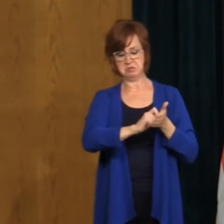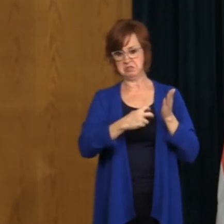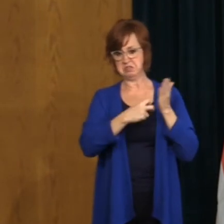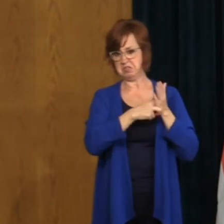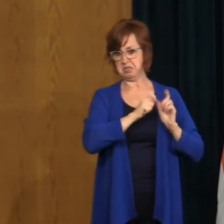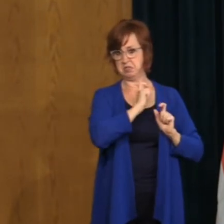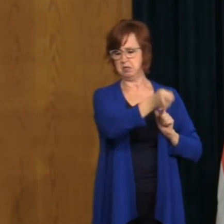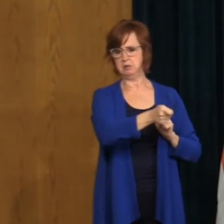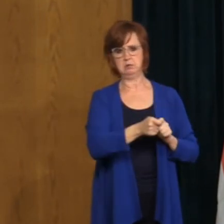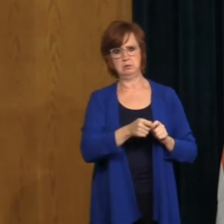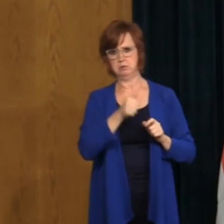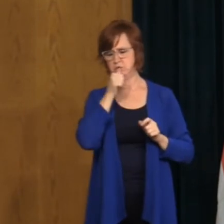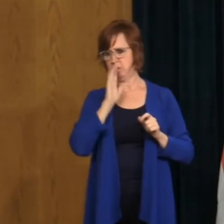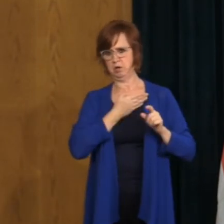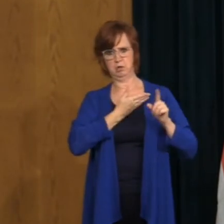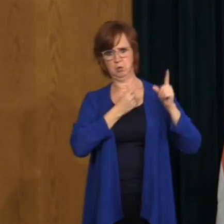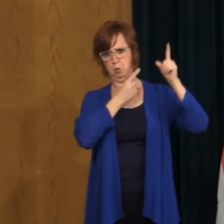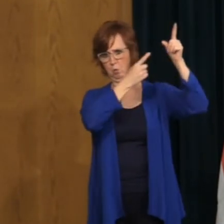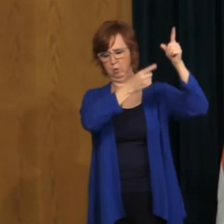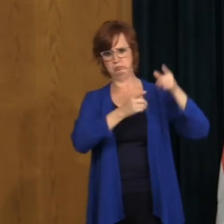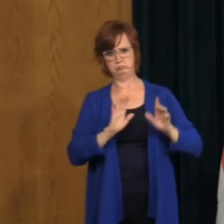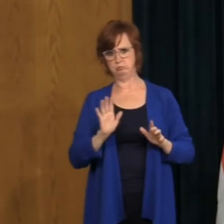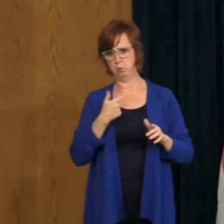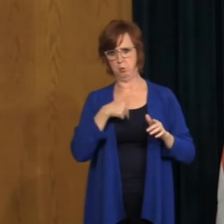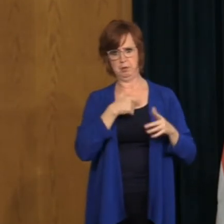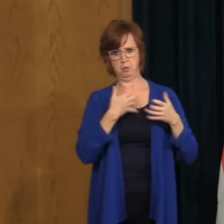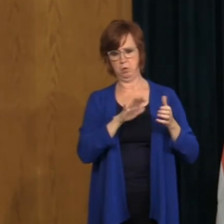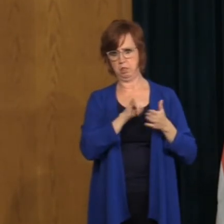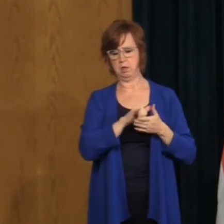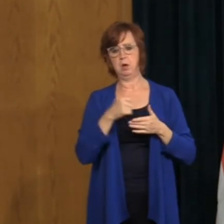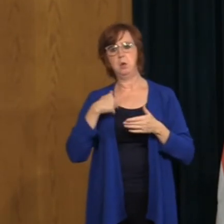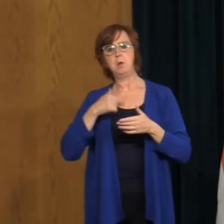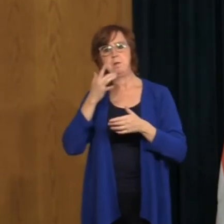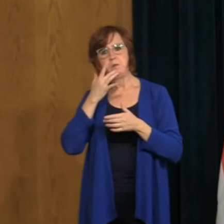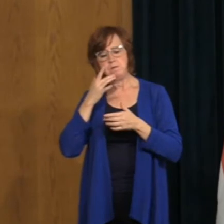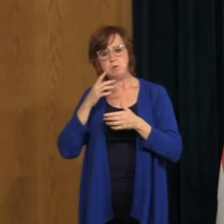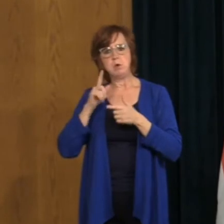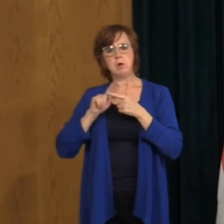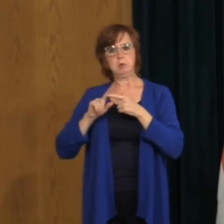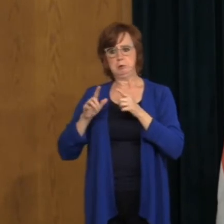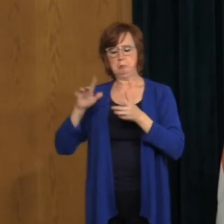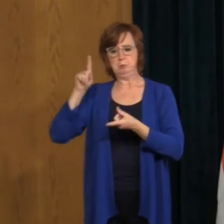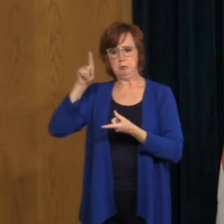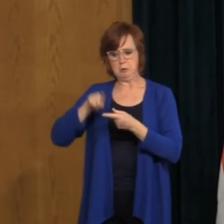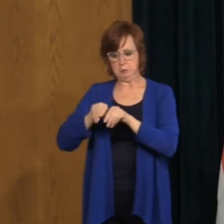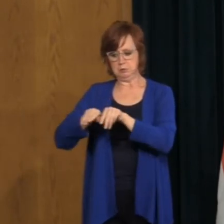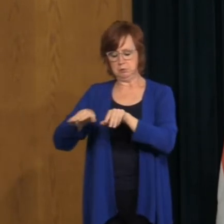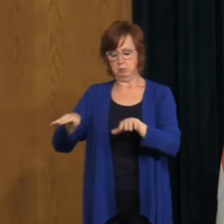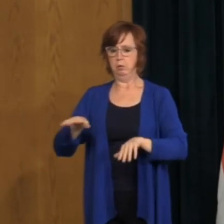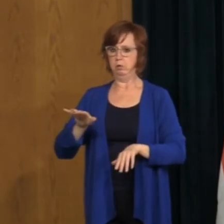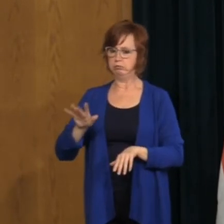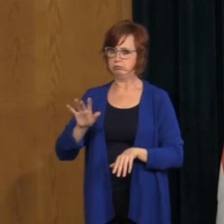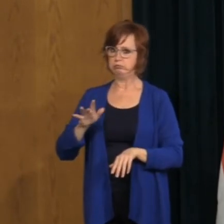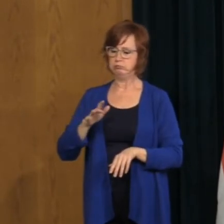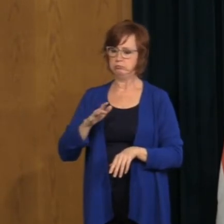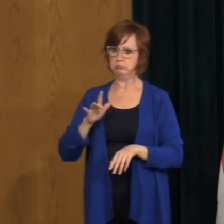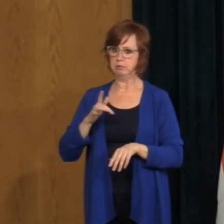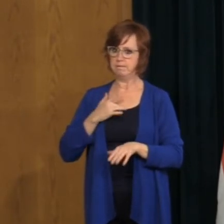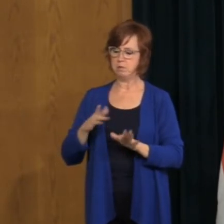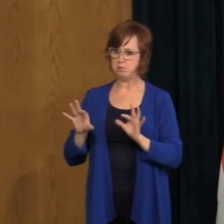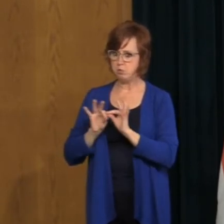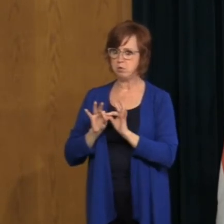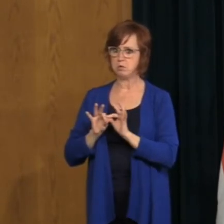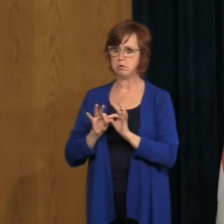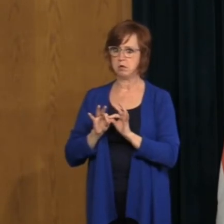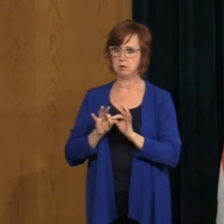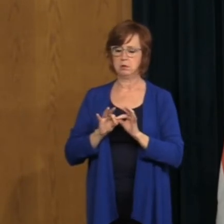over the course of the last few months, but those have only come about after a great outreach with respect to education, warnings, and